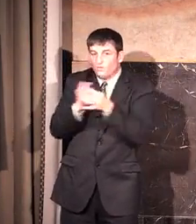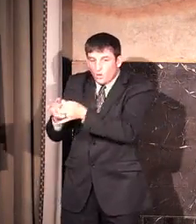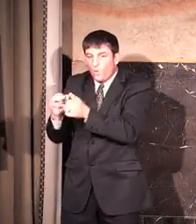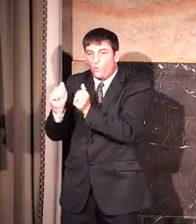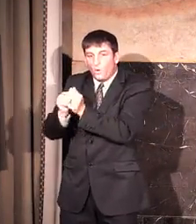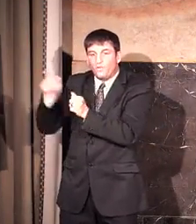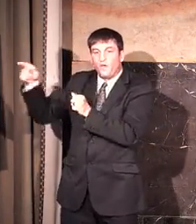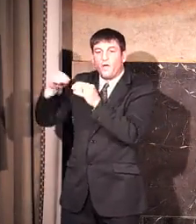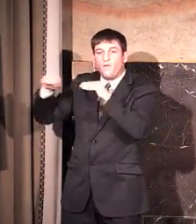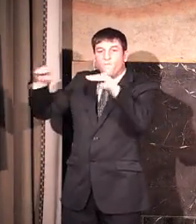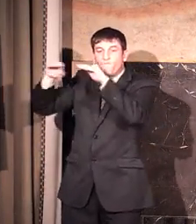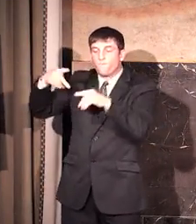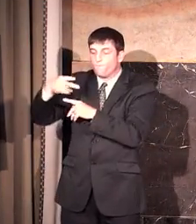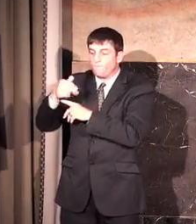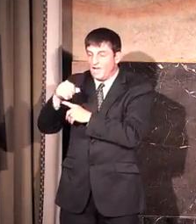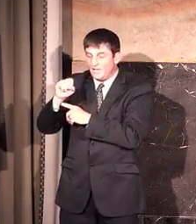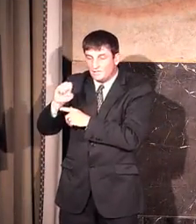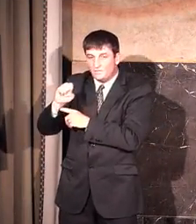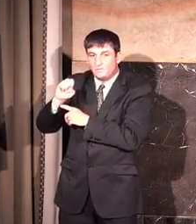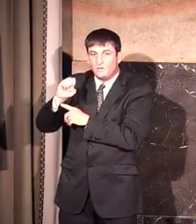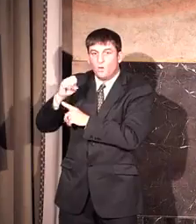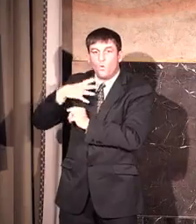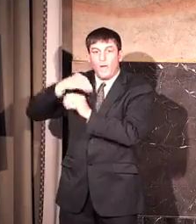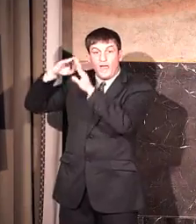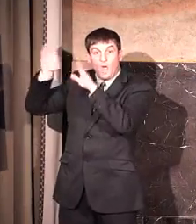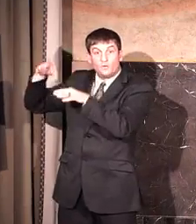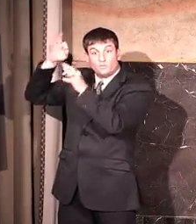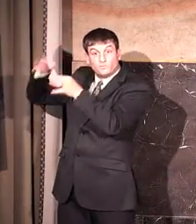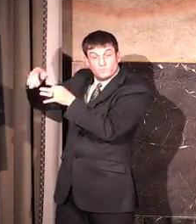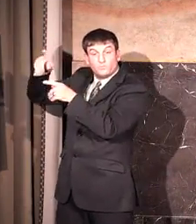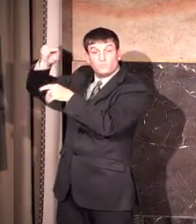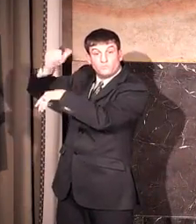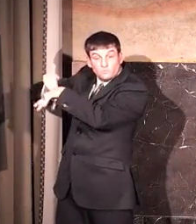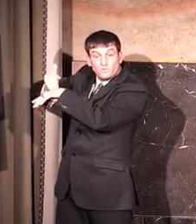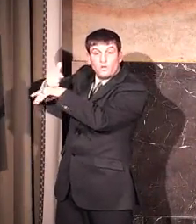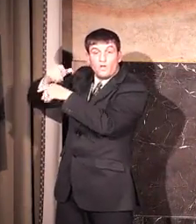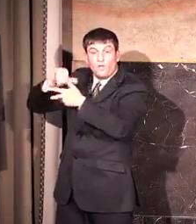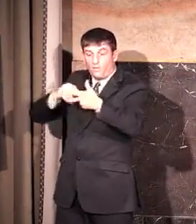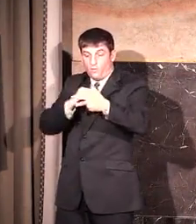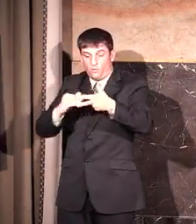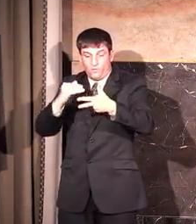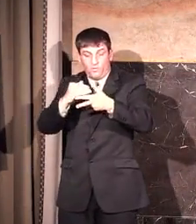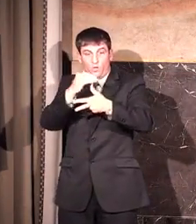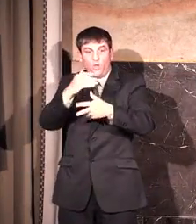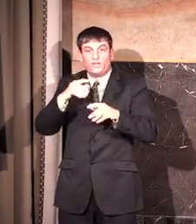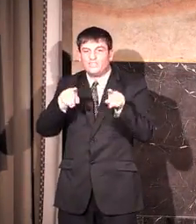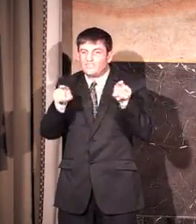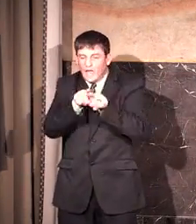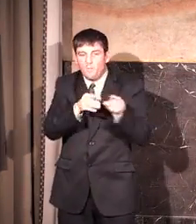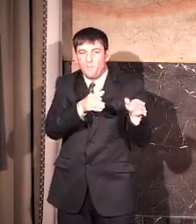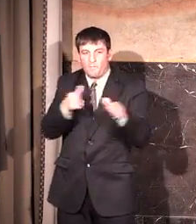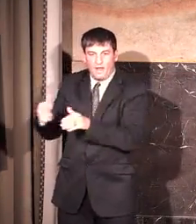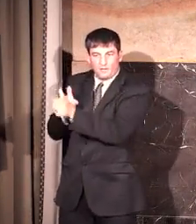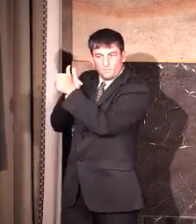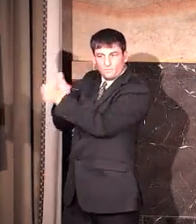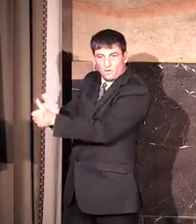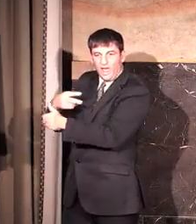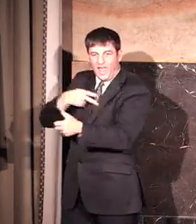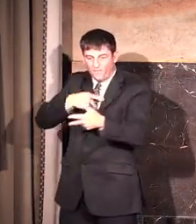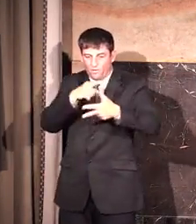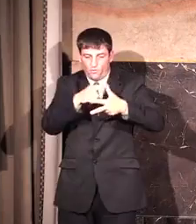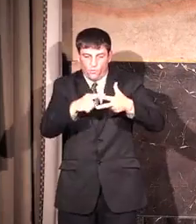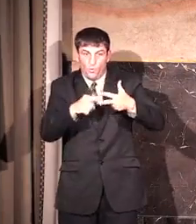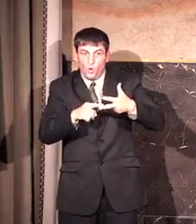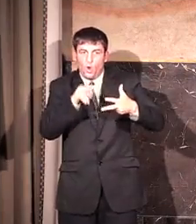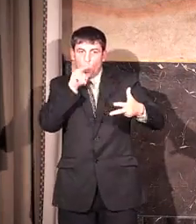with and that CDC vetted. It's all part of the same plan. You've got the three criteria that you look at over a